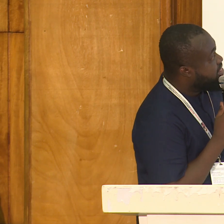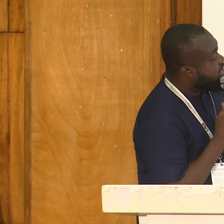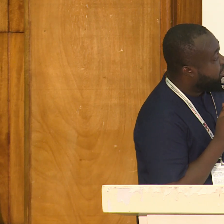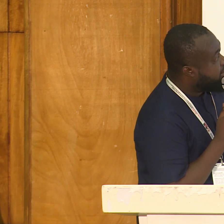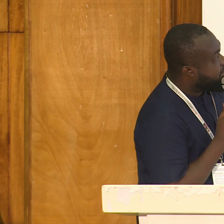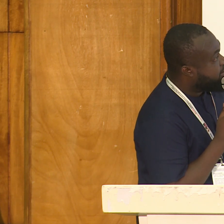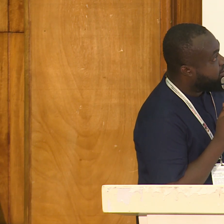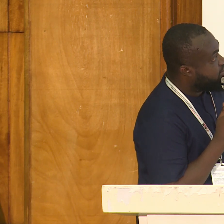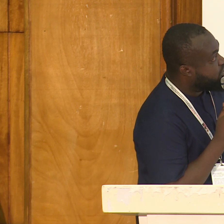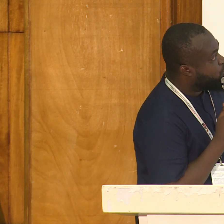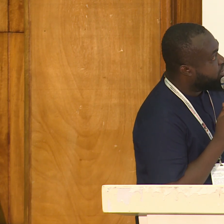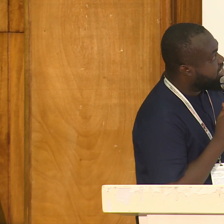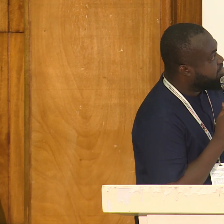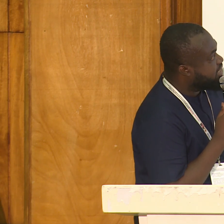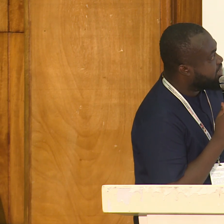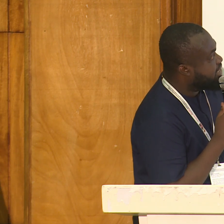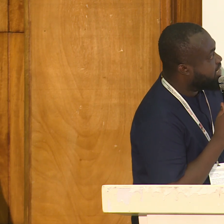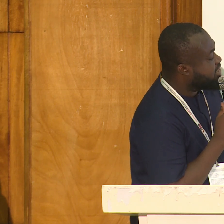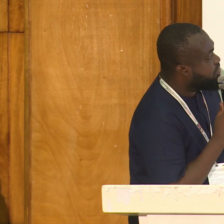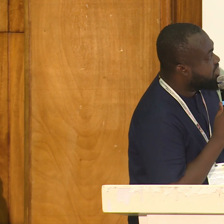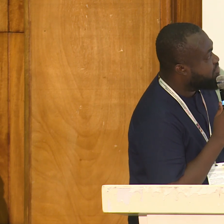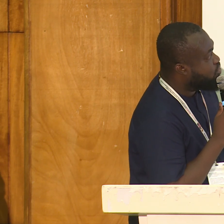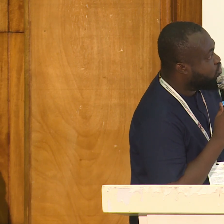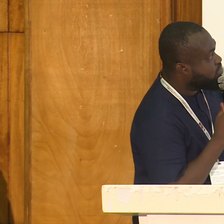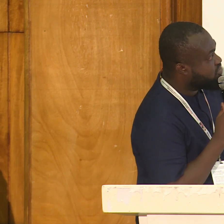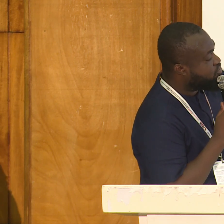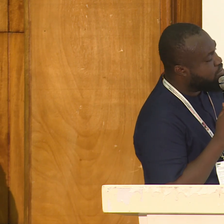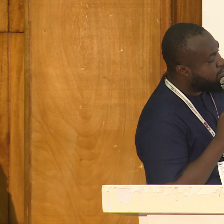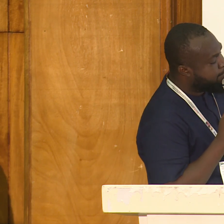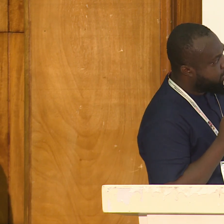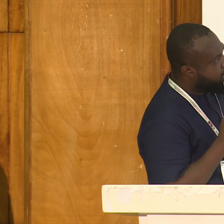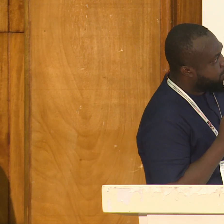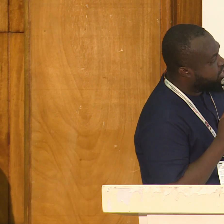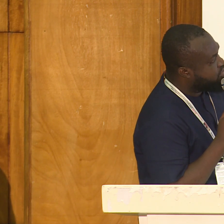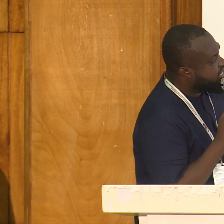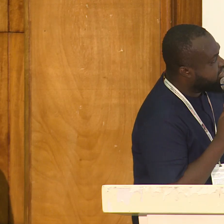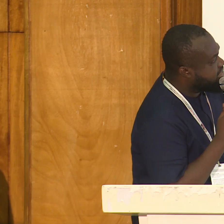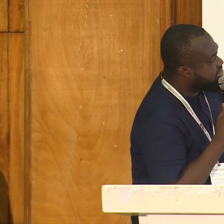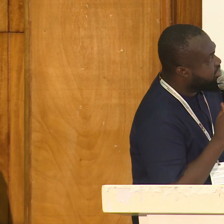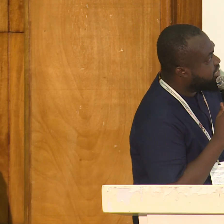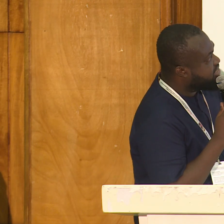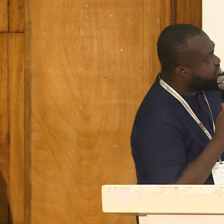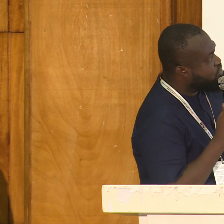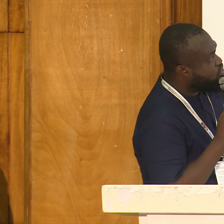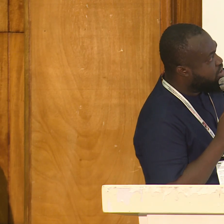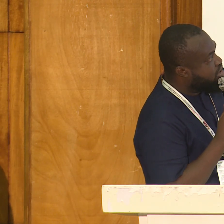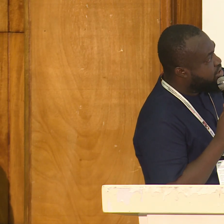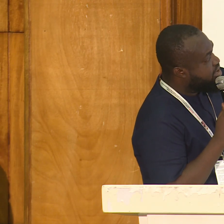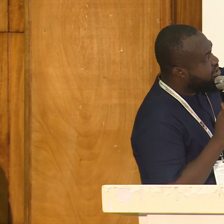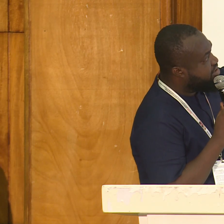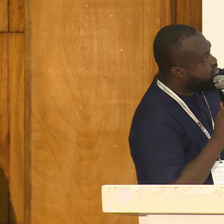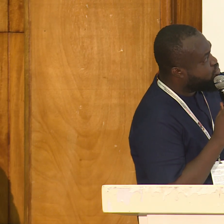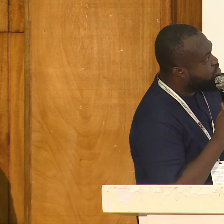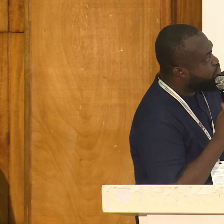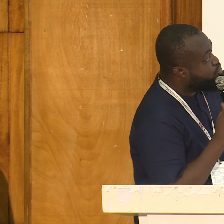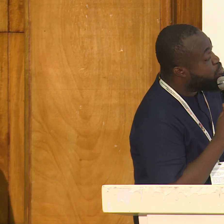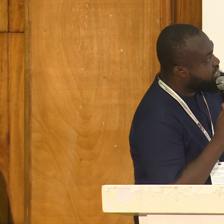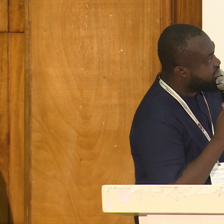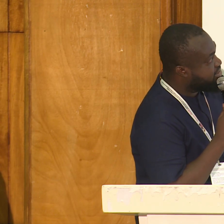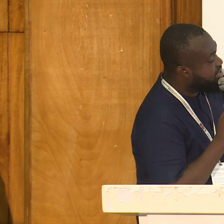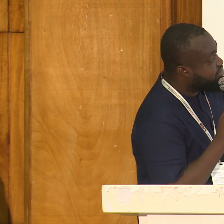of the respondents mentioned that they receive condoms from peer educators. That is for